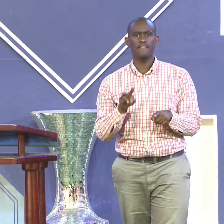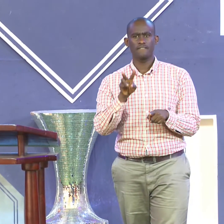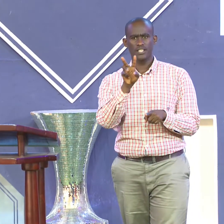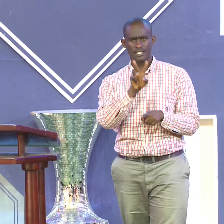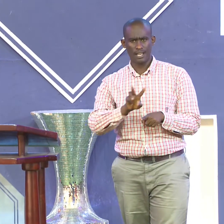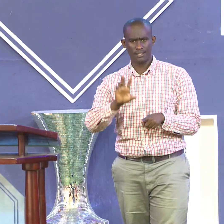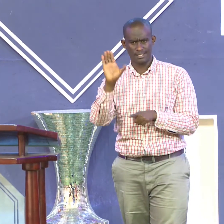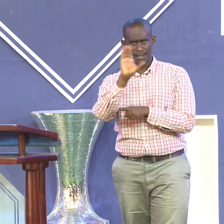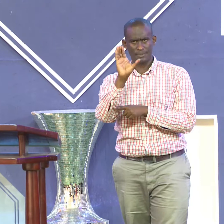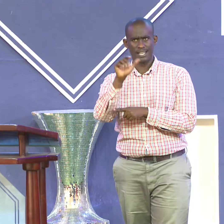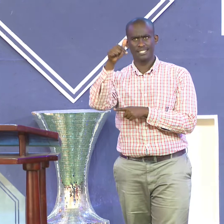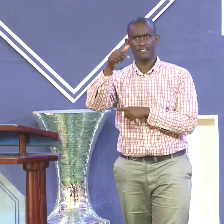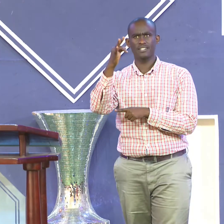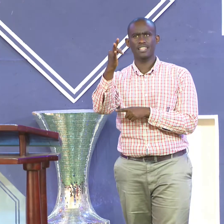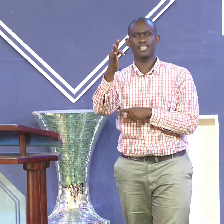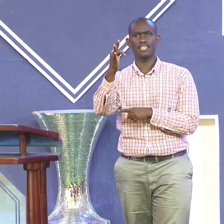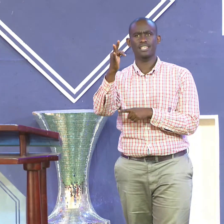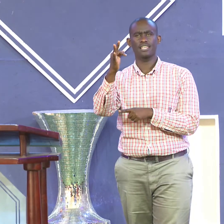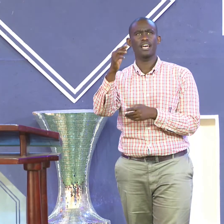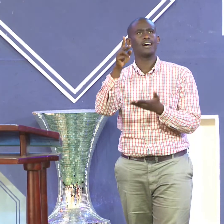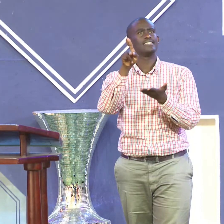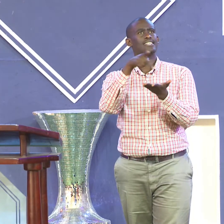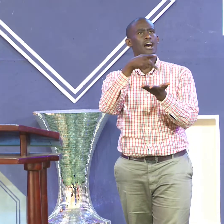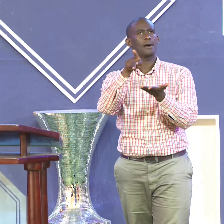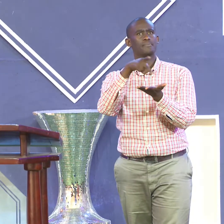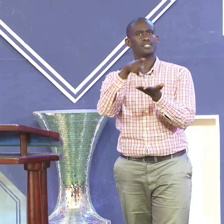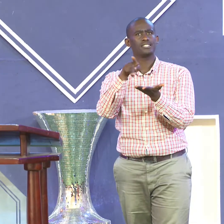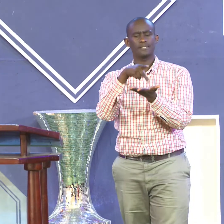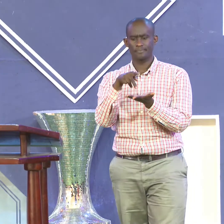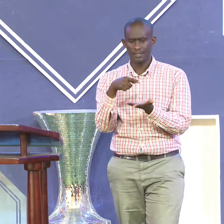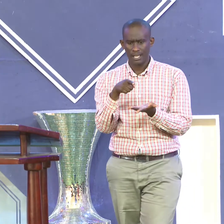In chapter 73 of Psalms,